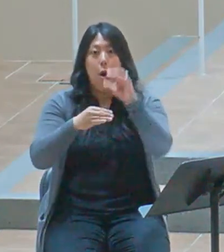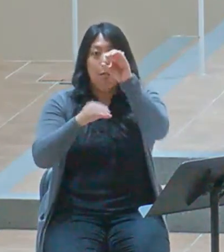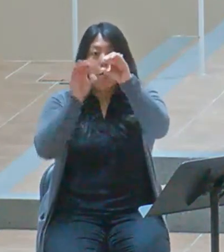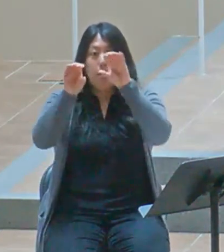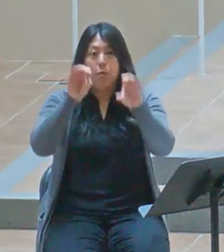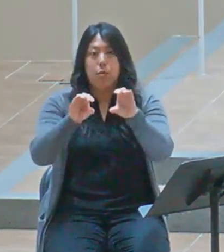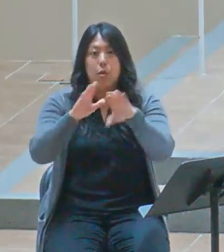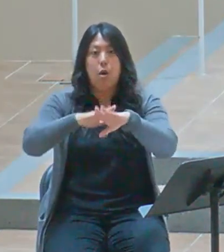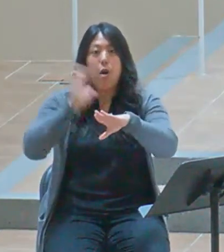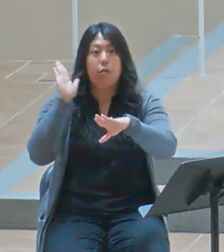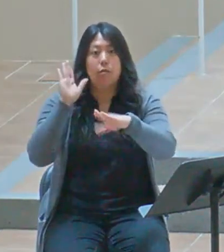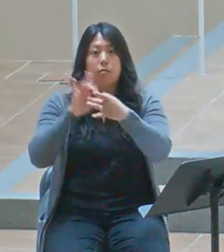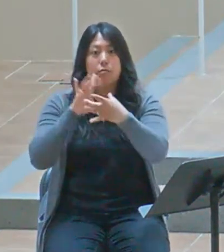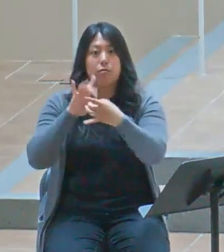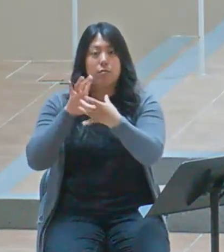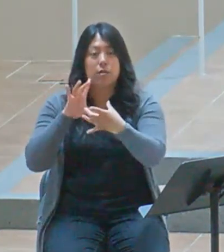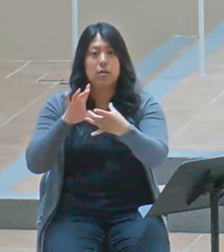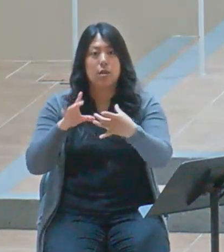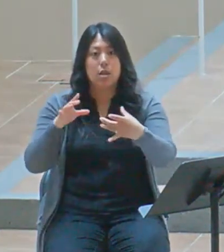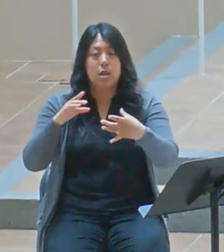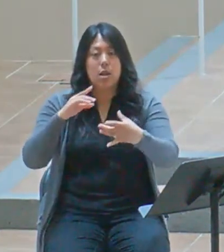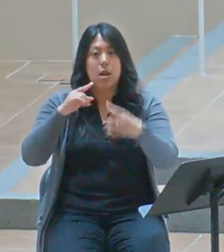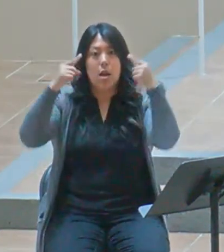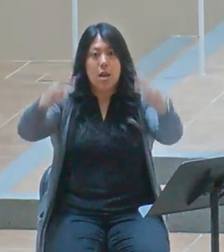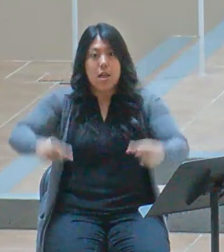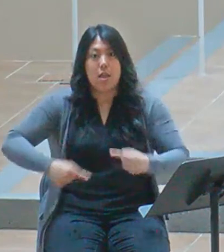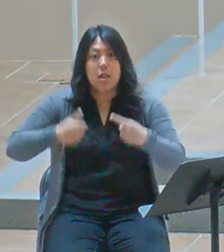off. Can't get the tire off.